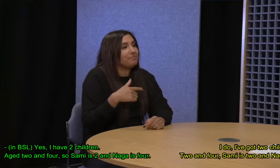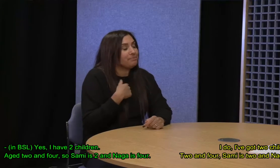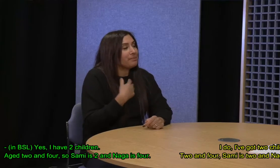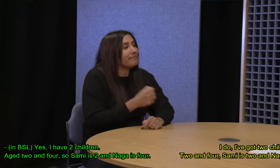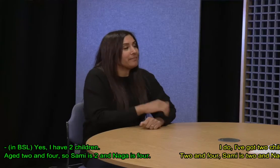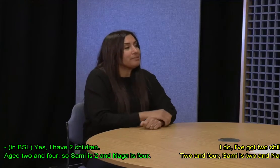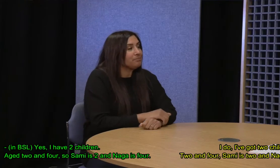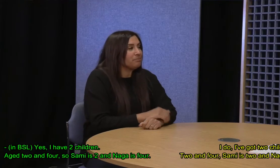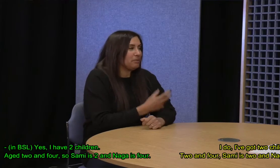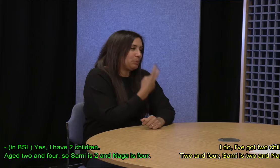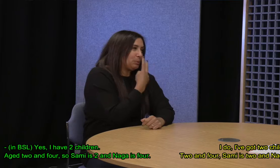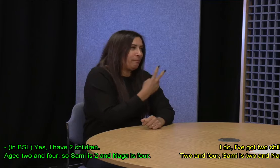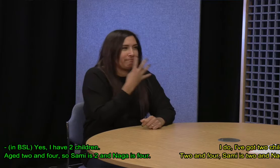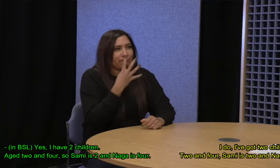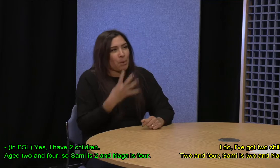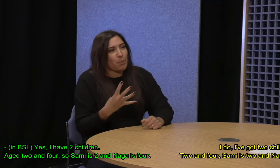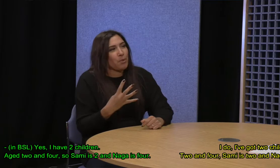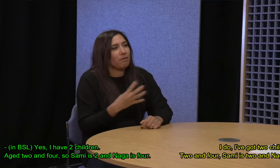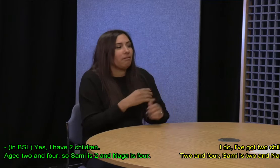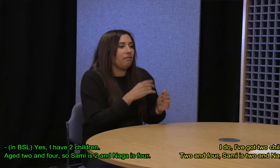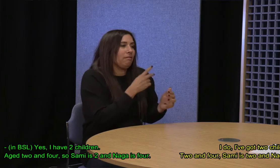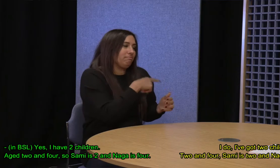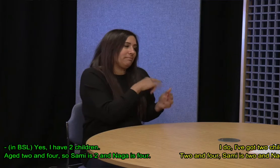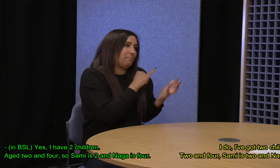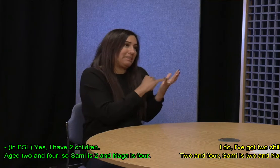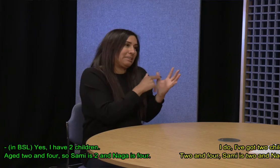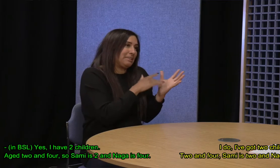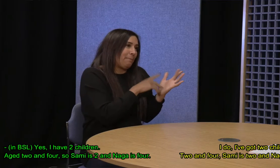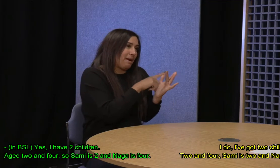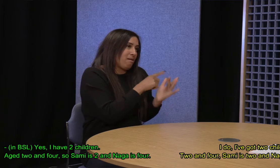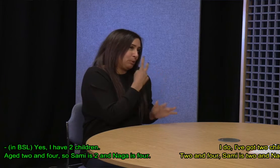I do, I've got 2 children, yes. 2 and 4.